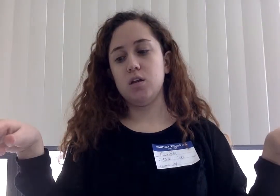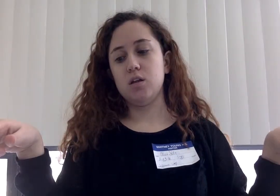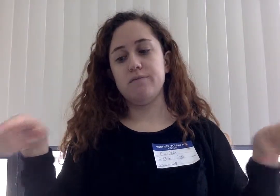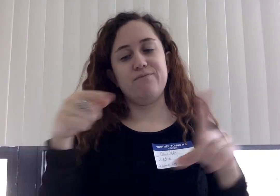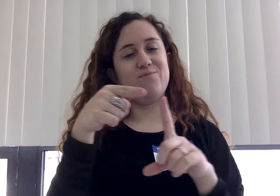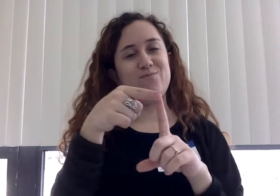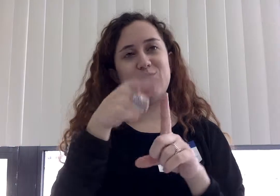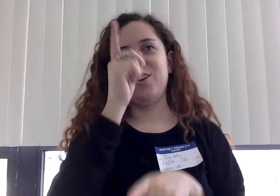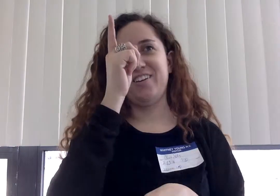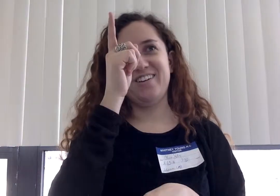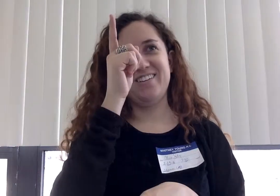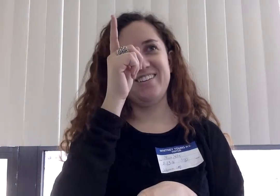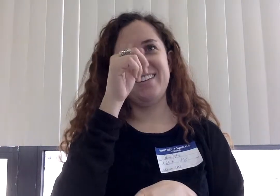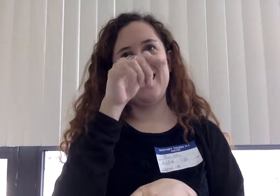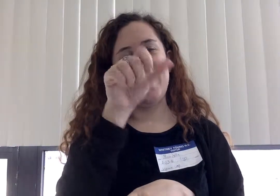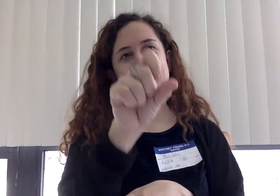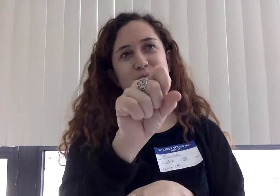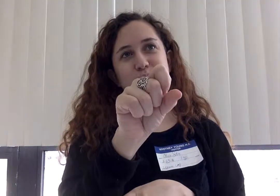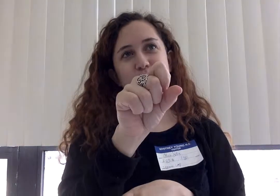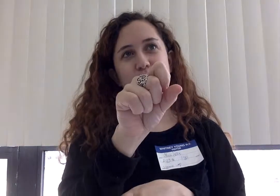at x equals -7,